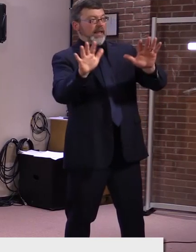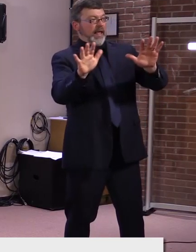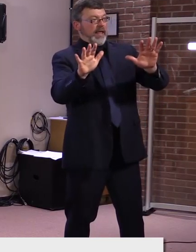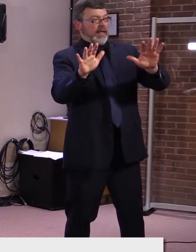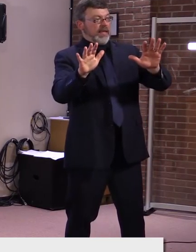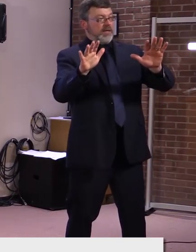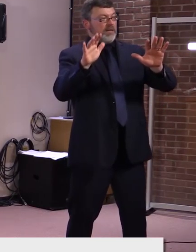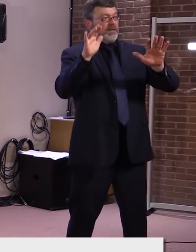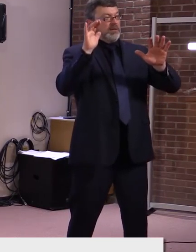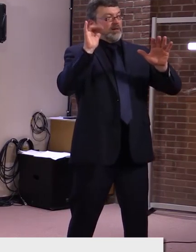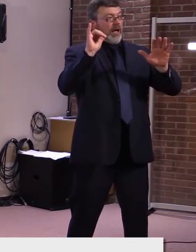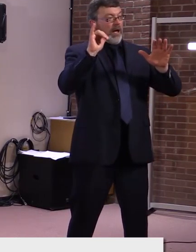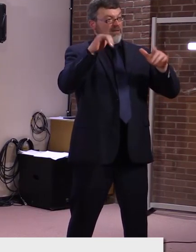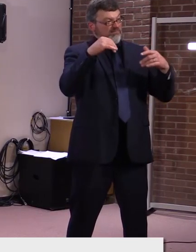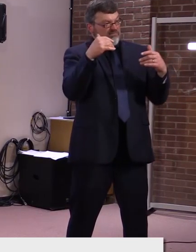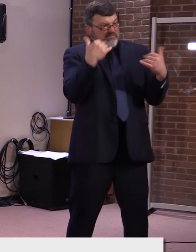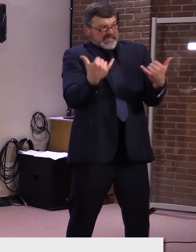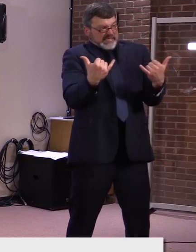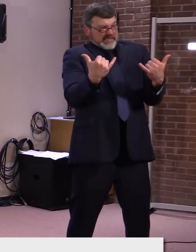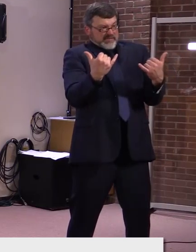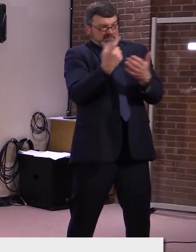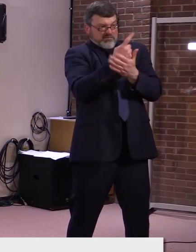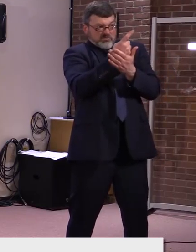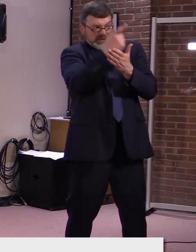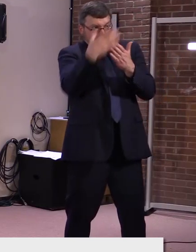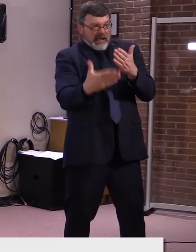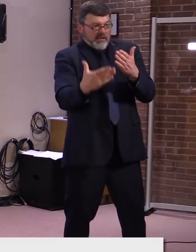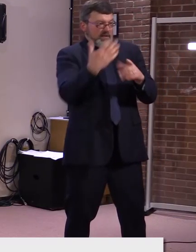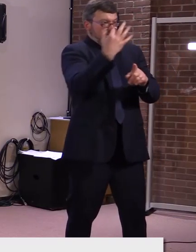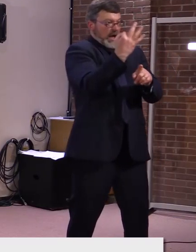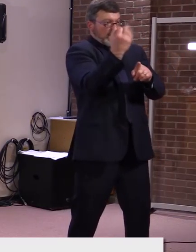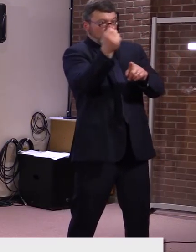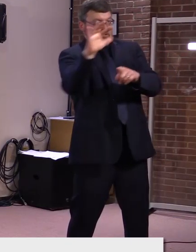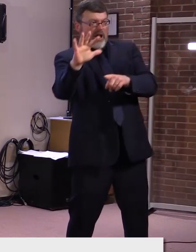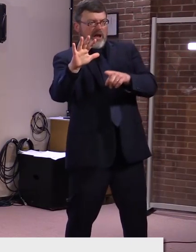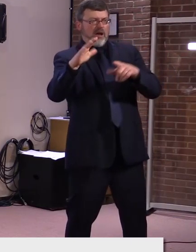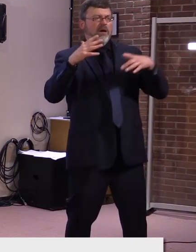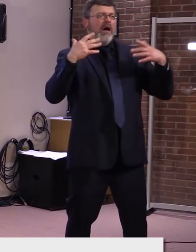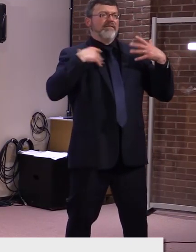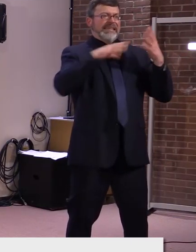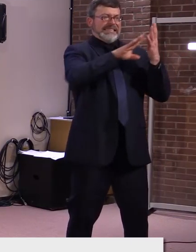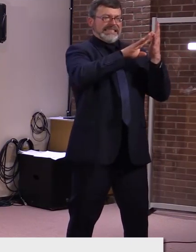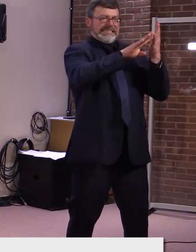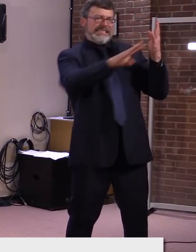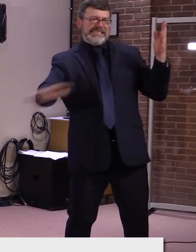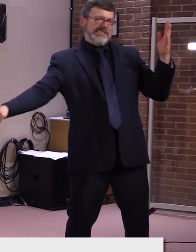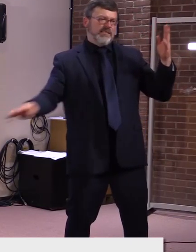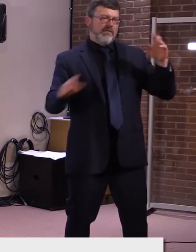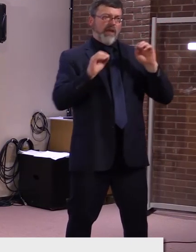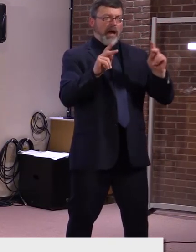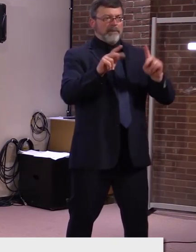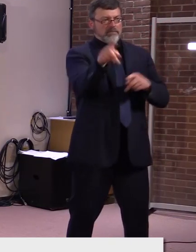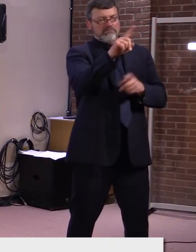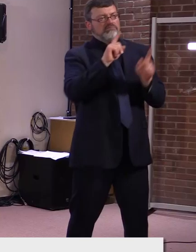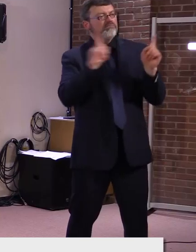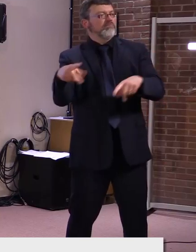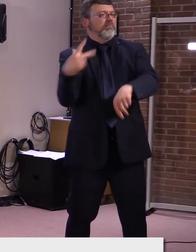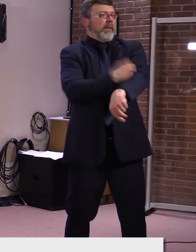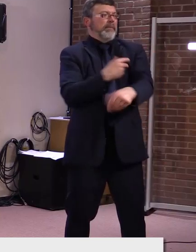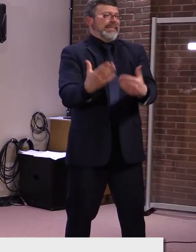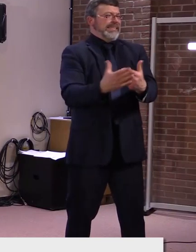of opportunities for Vermonters to get vaccinated. And as I said, to have an opportunity to have a coupon for